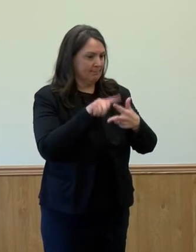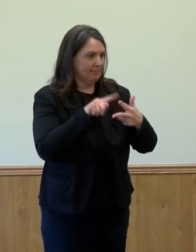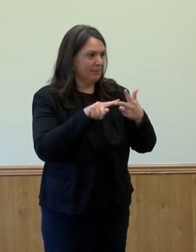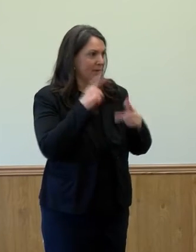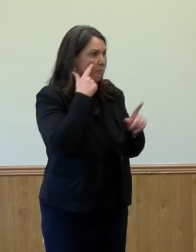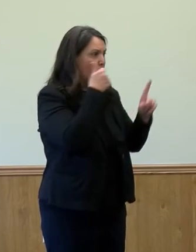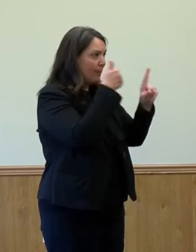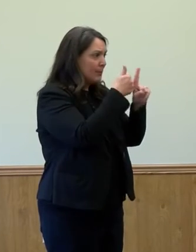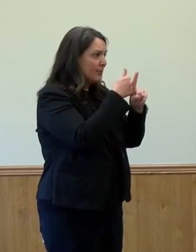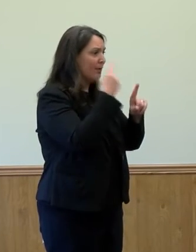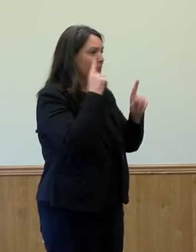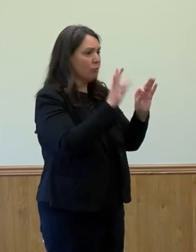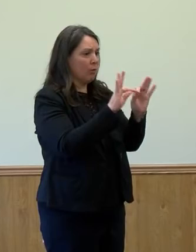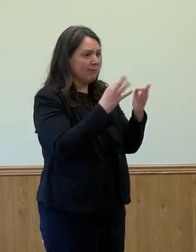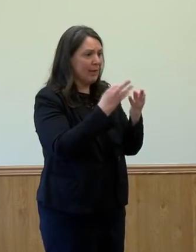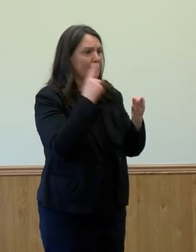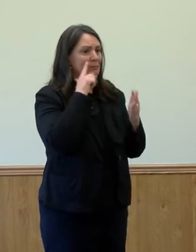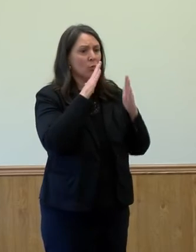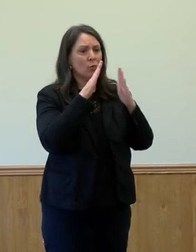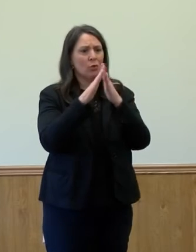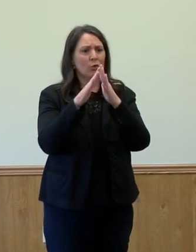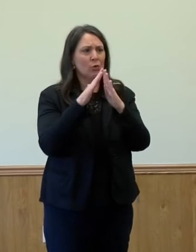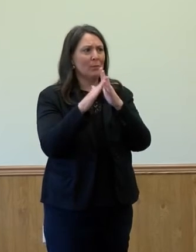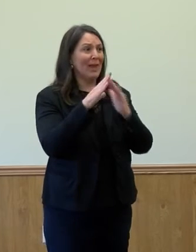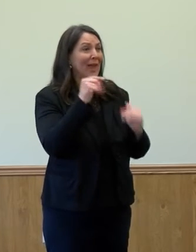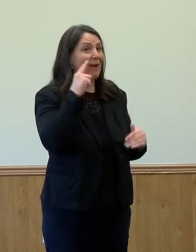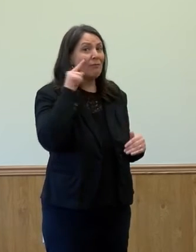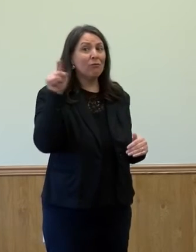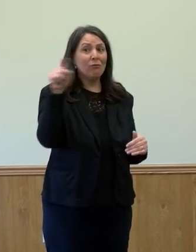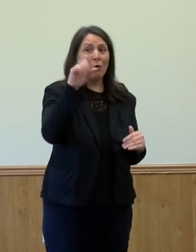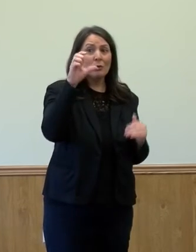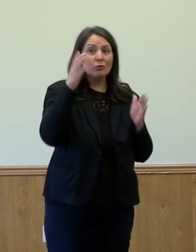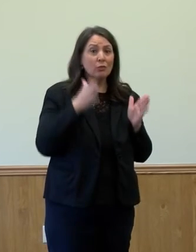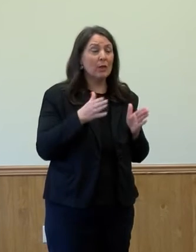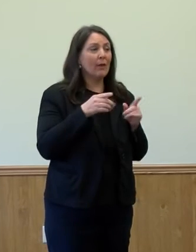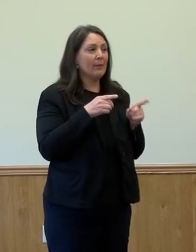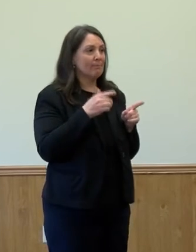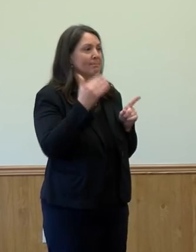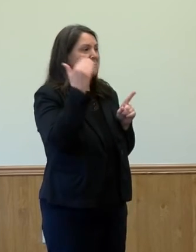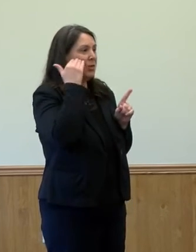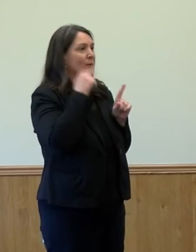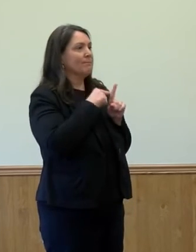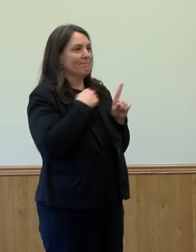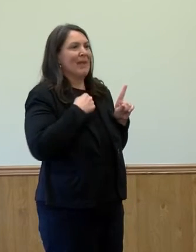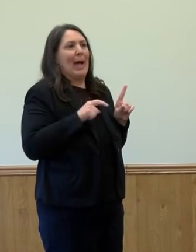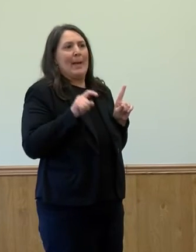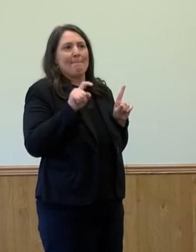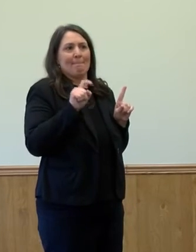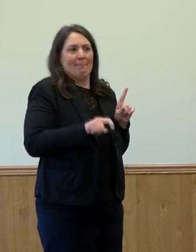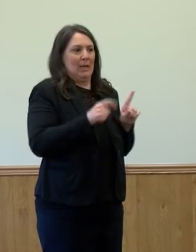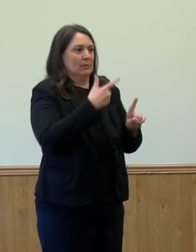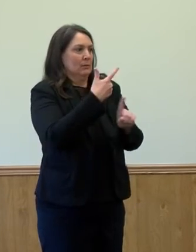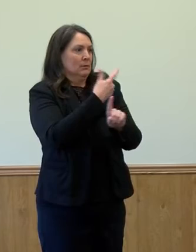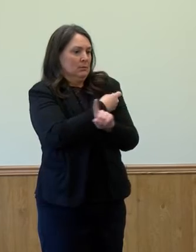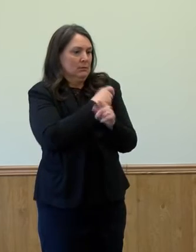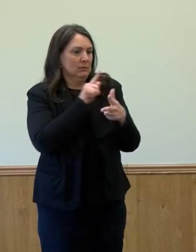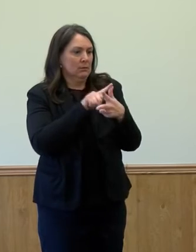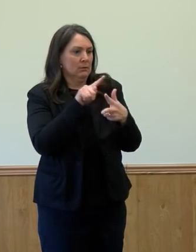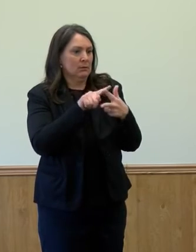their families, for their communities, and for strangers, recognizing that by getting vaccinated, they were slowing the spread of this